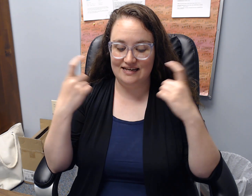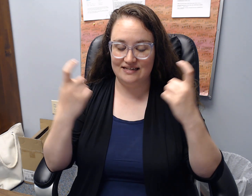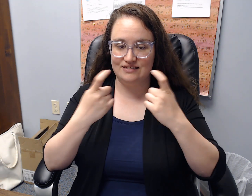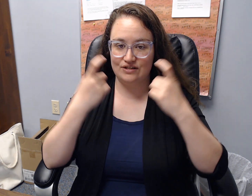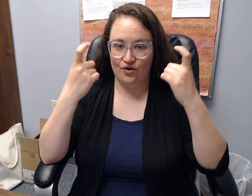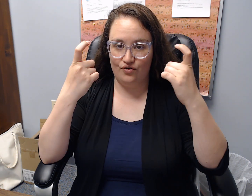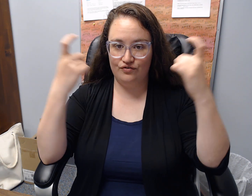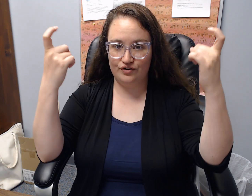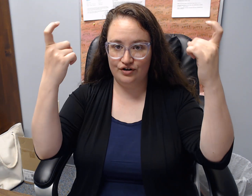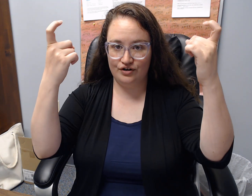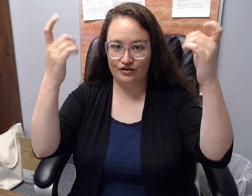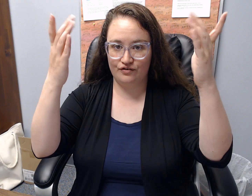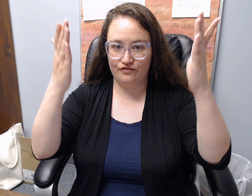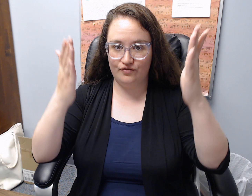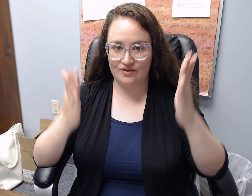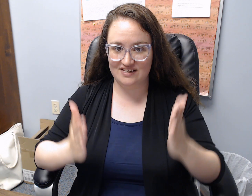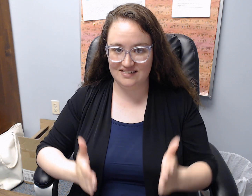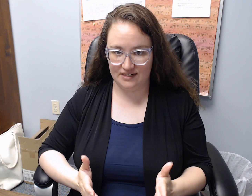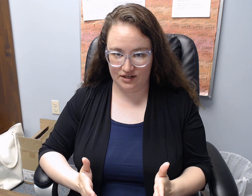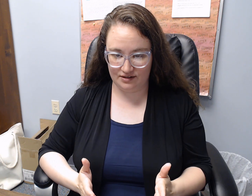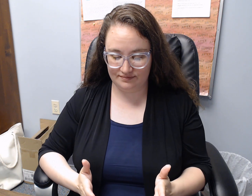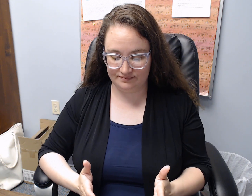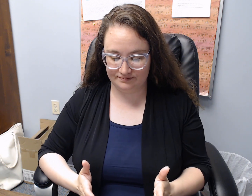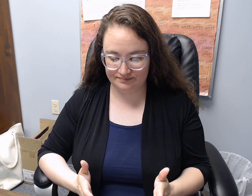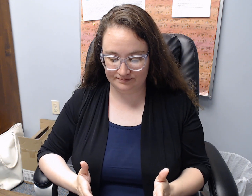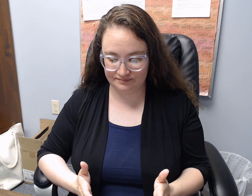it's over for the sinner.